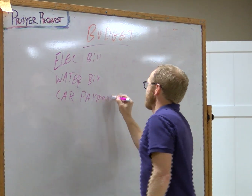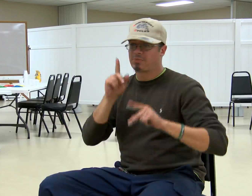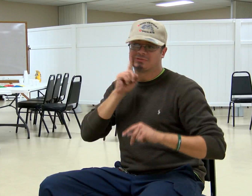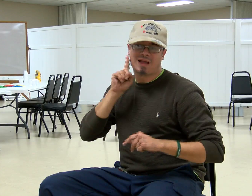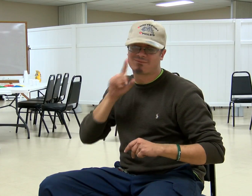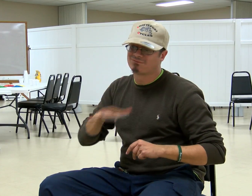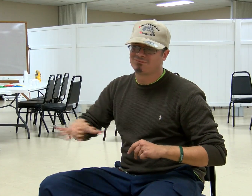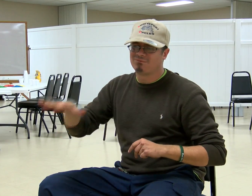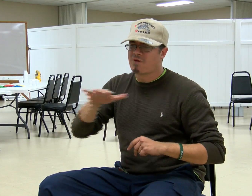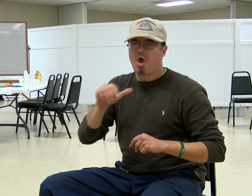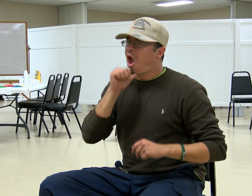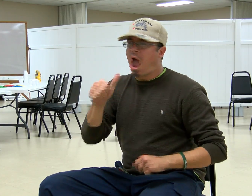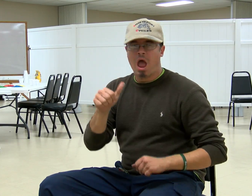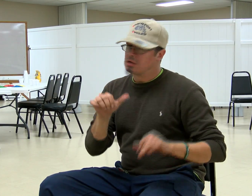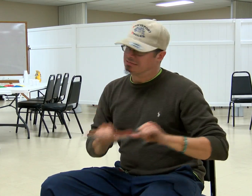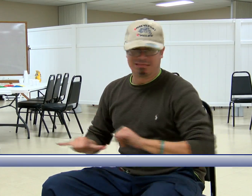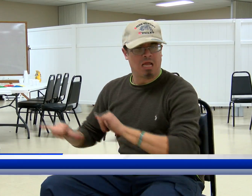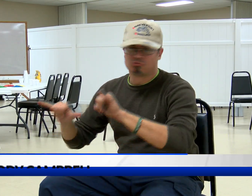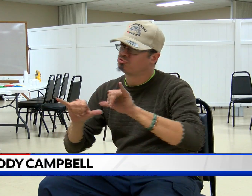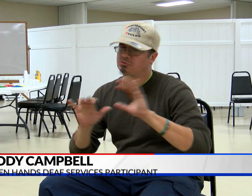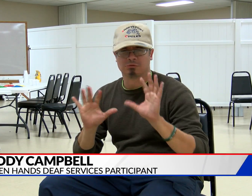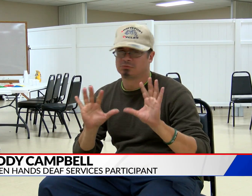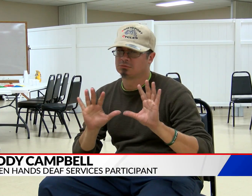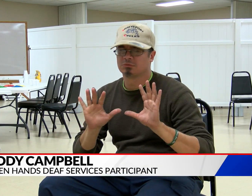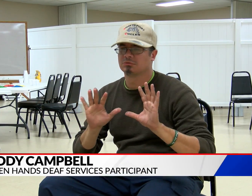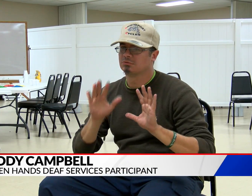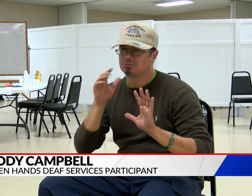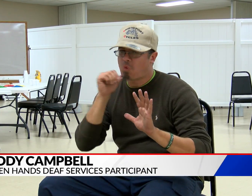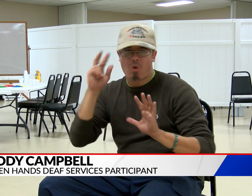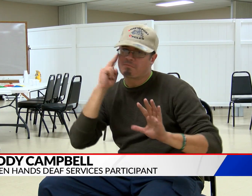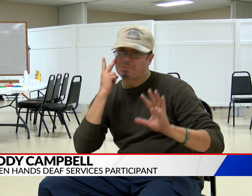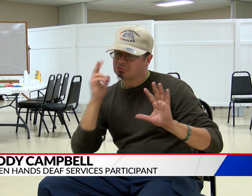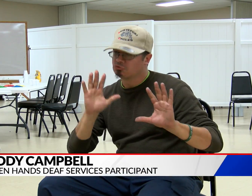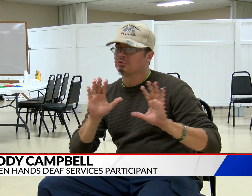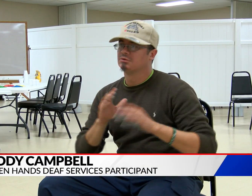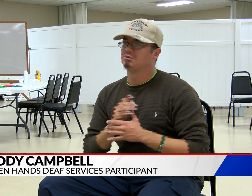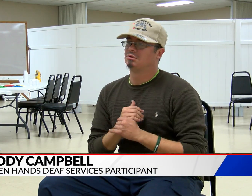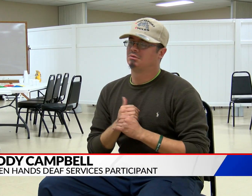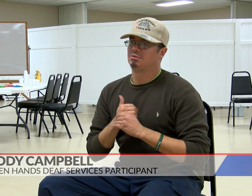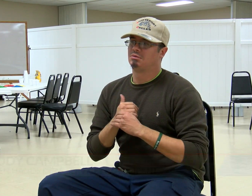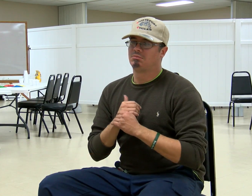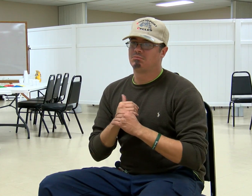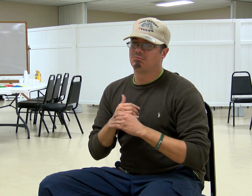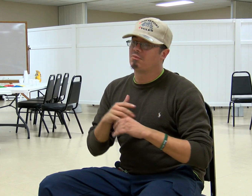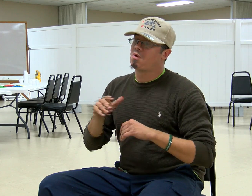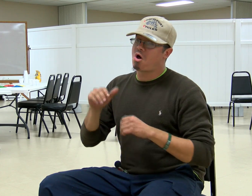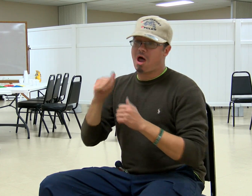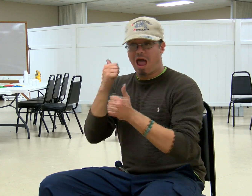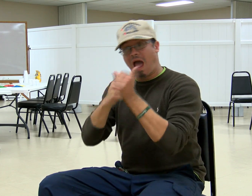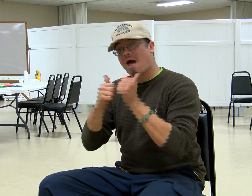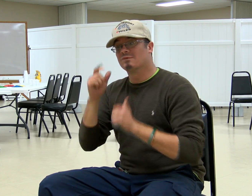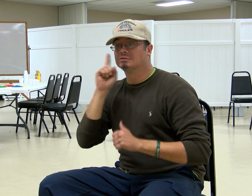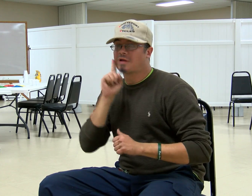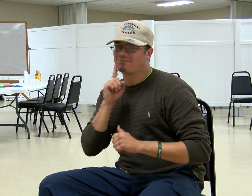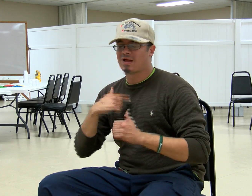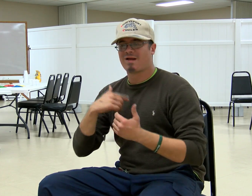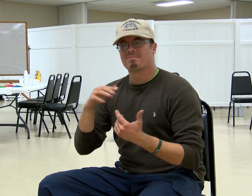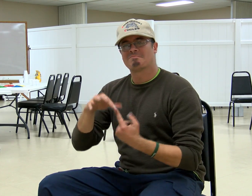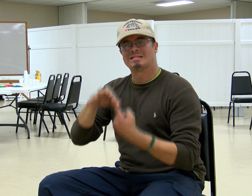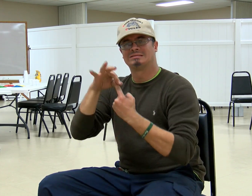I tell people that deaf people are not all the same. So don't don't misunderstand that. Every